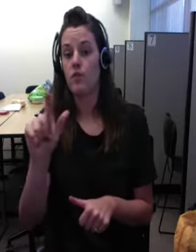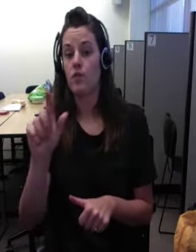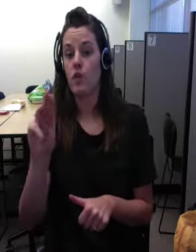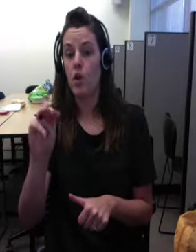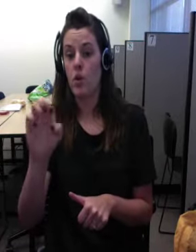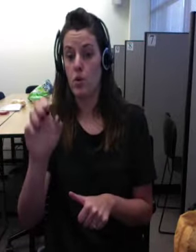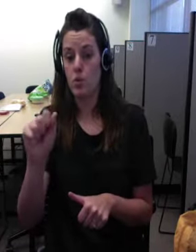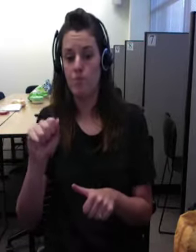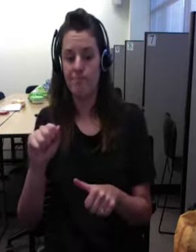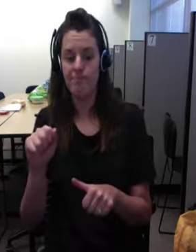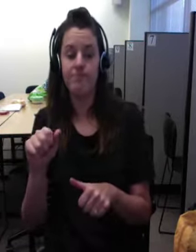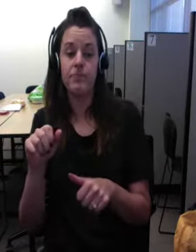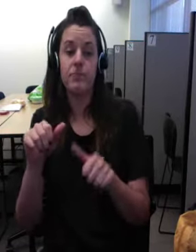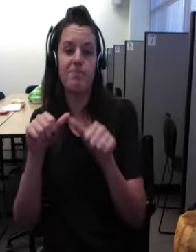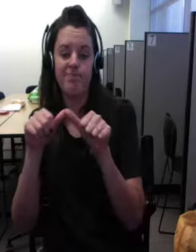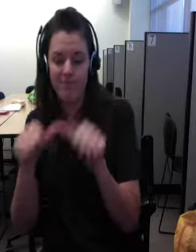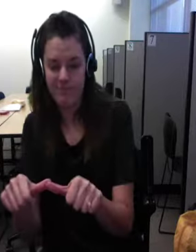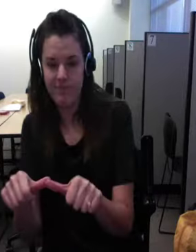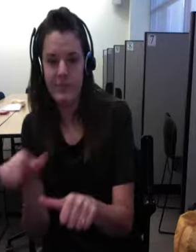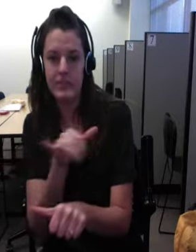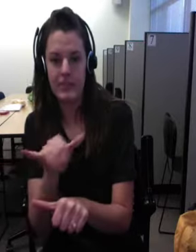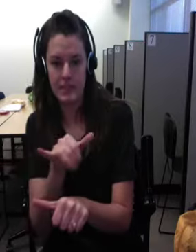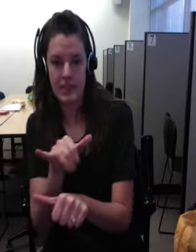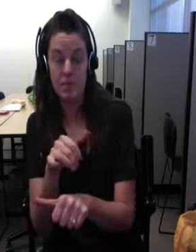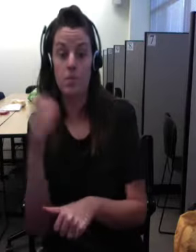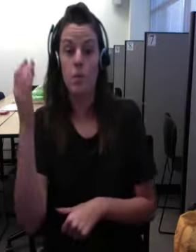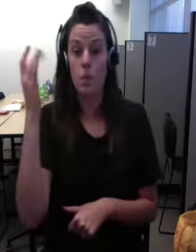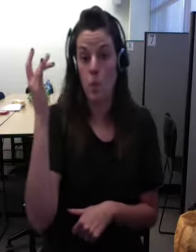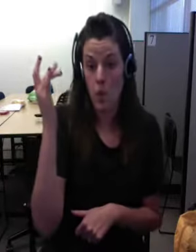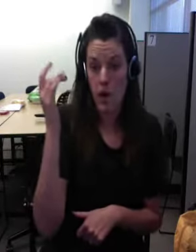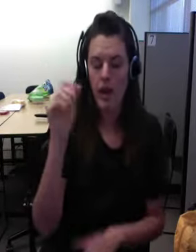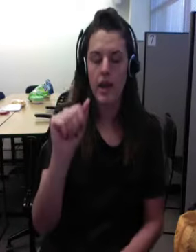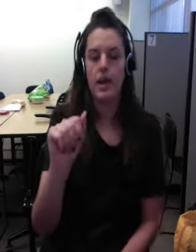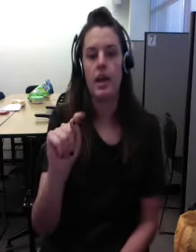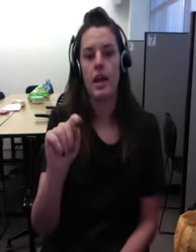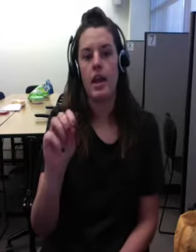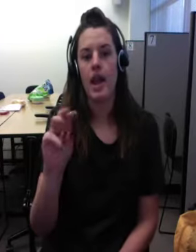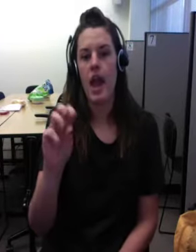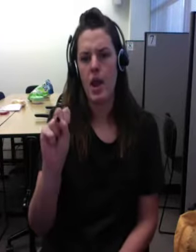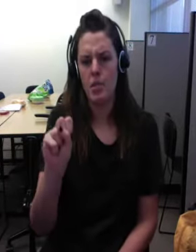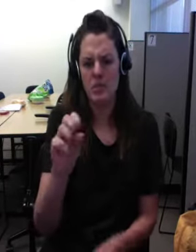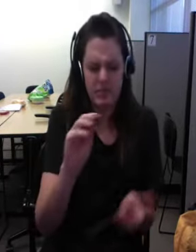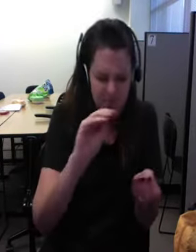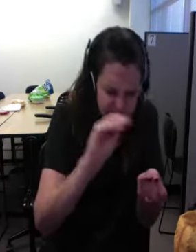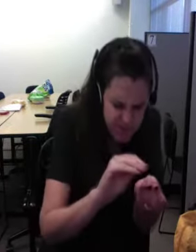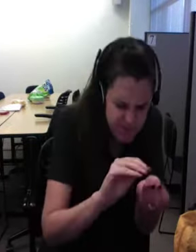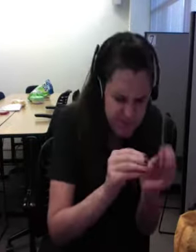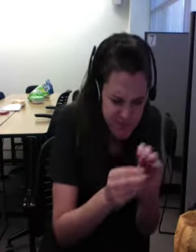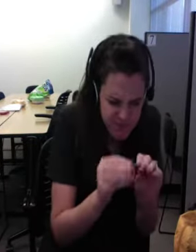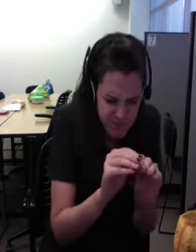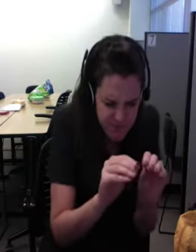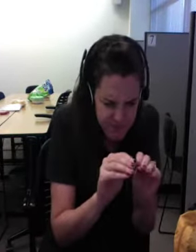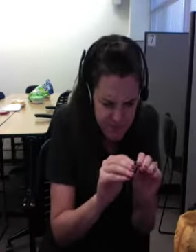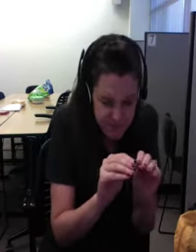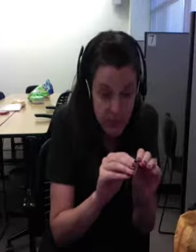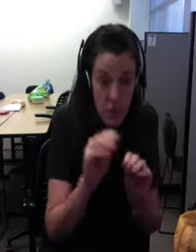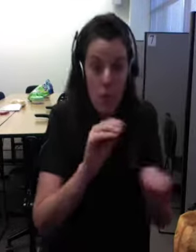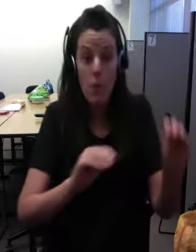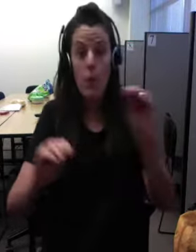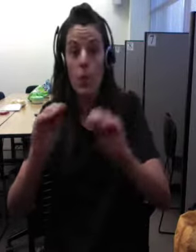the atoms in a solid object are packed closely together, so they do not move around. A solid will change shape